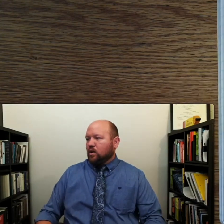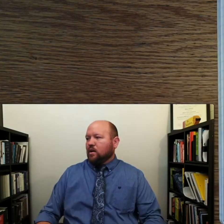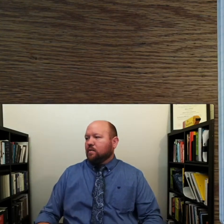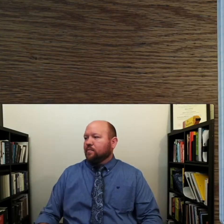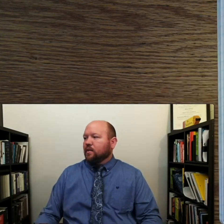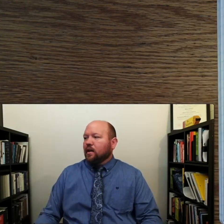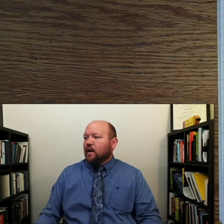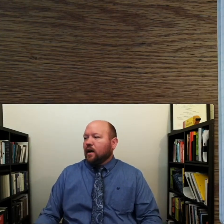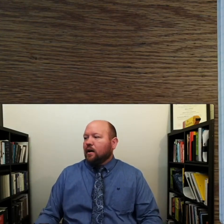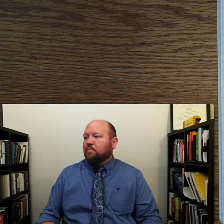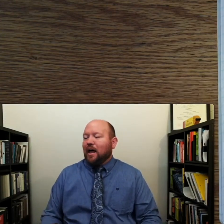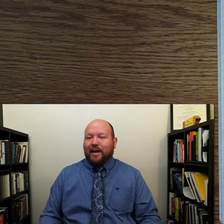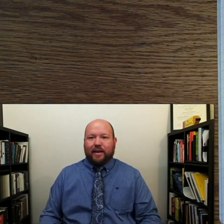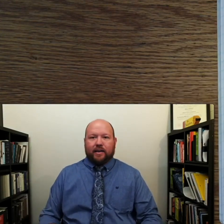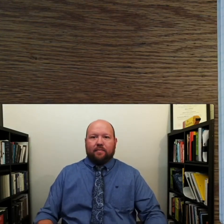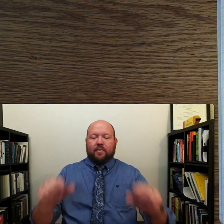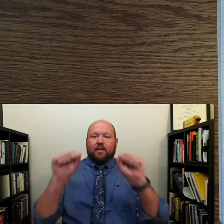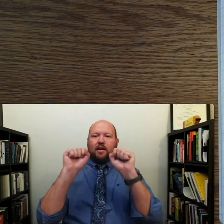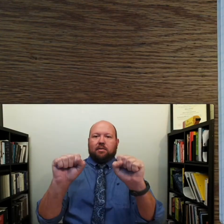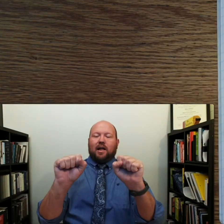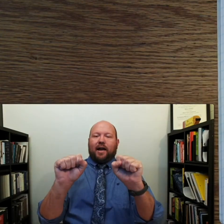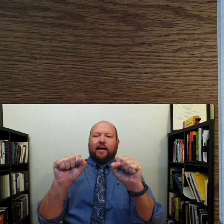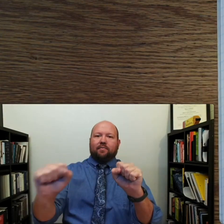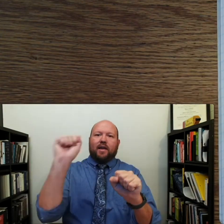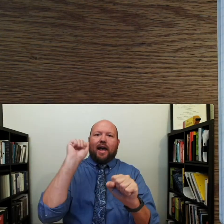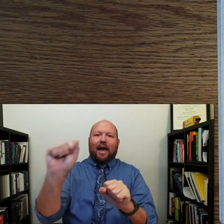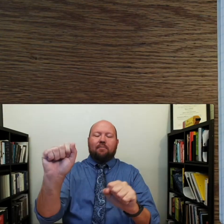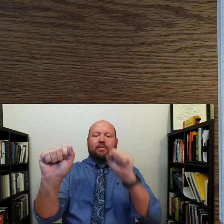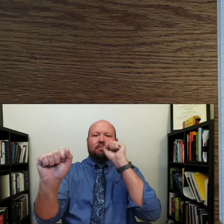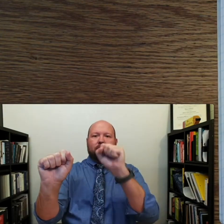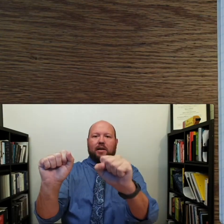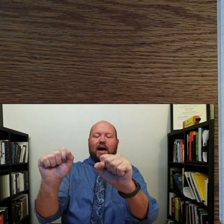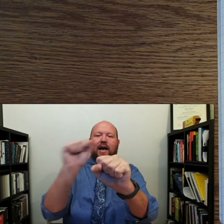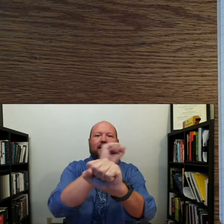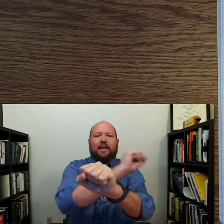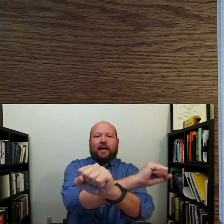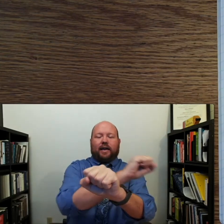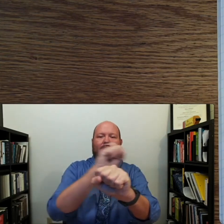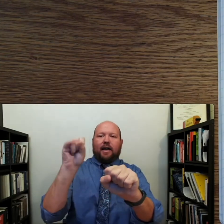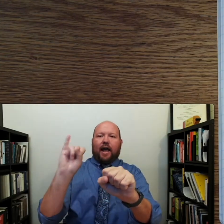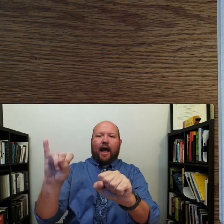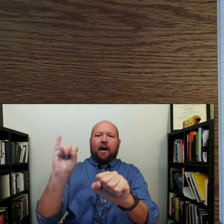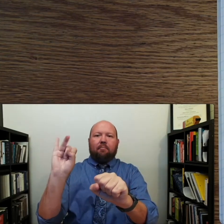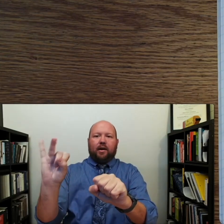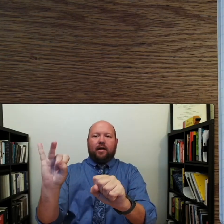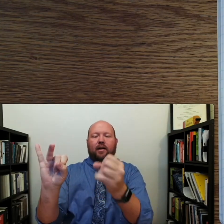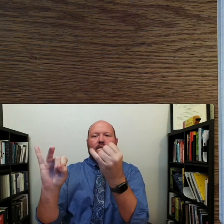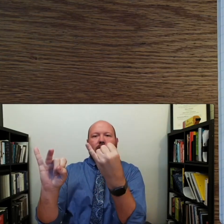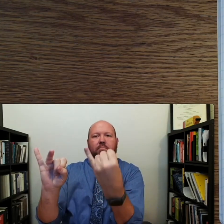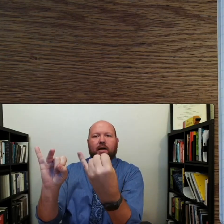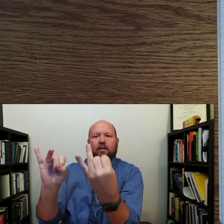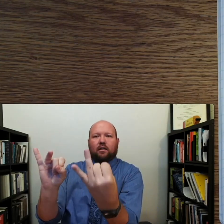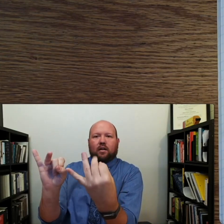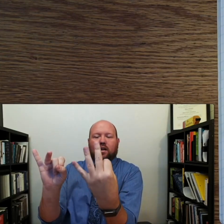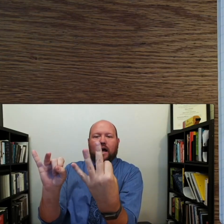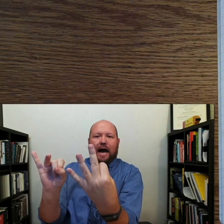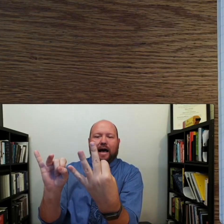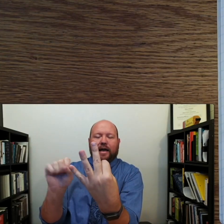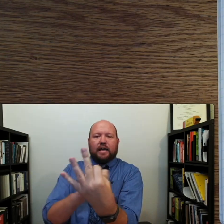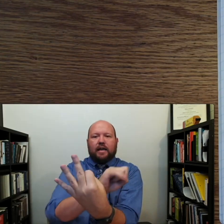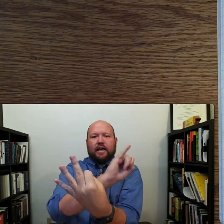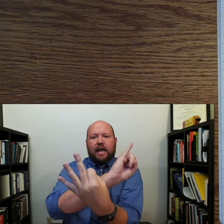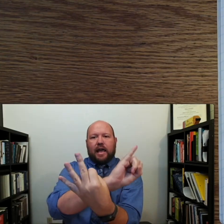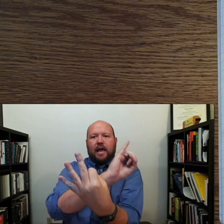Next word, applying, applying, app, plying, app, p, l,